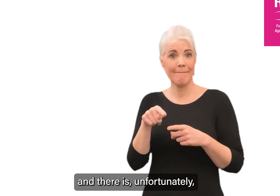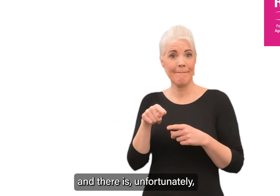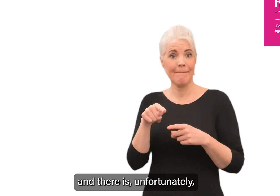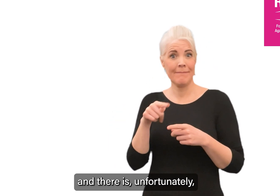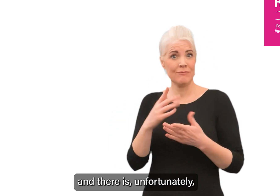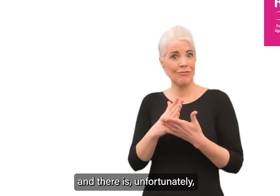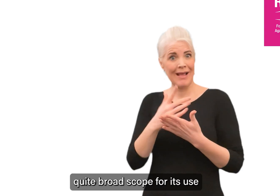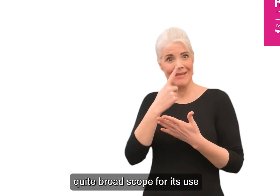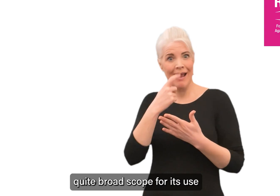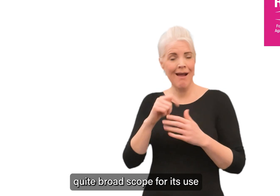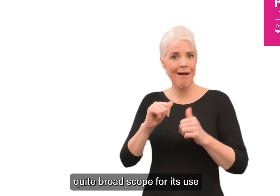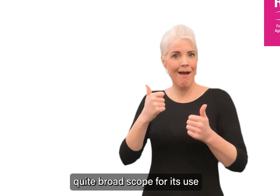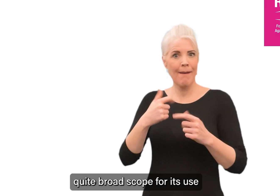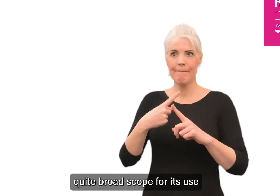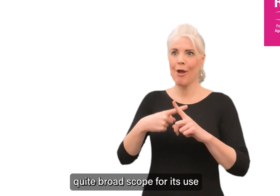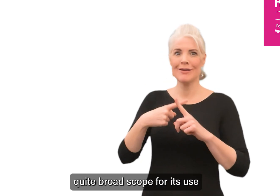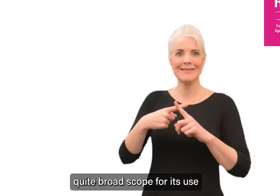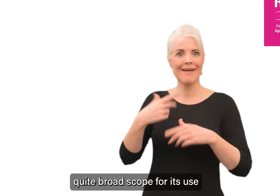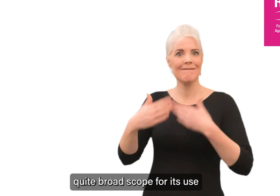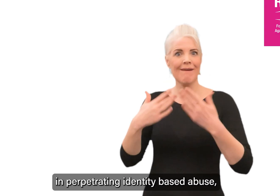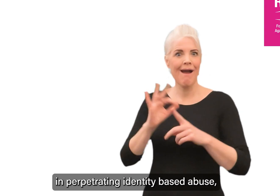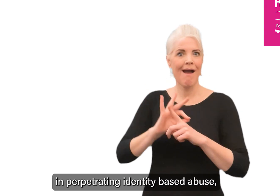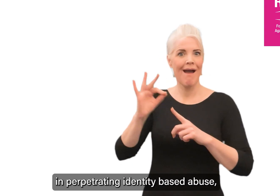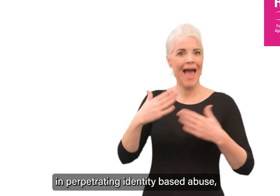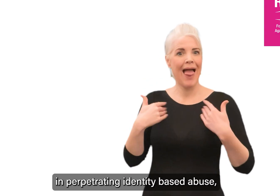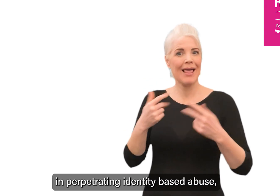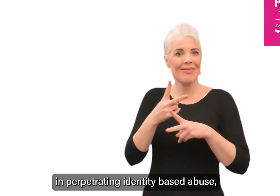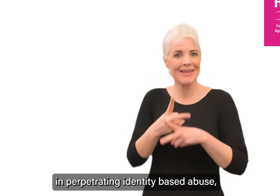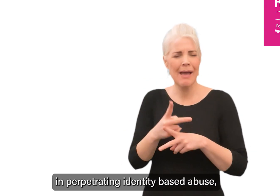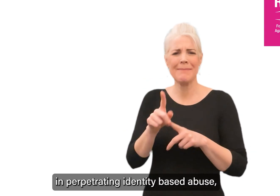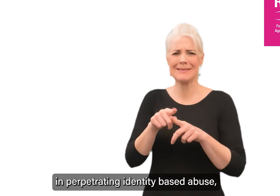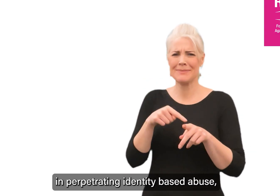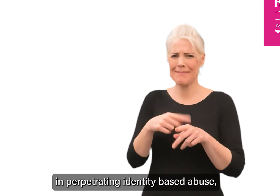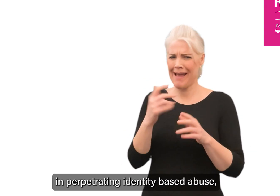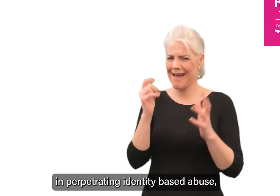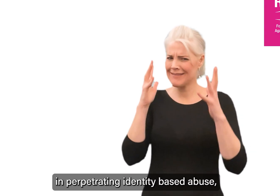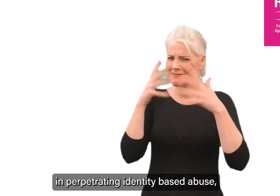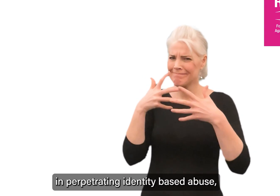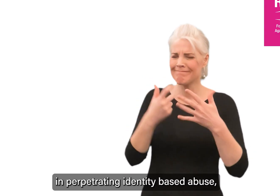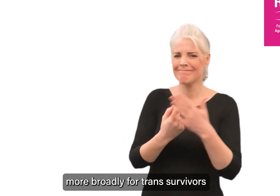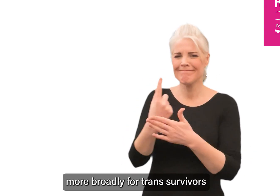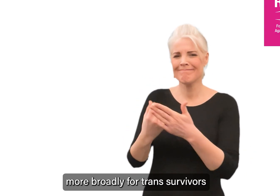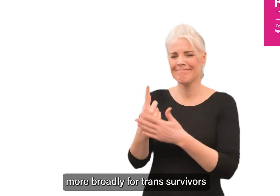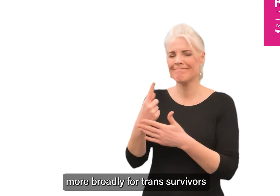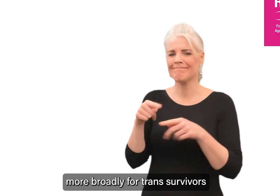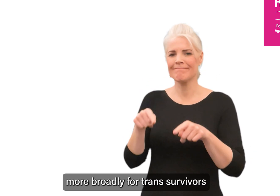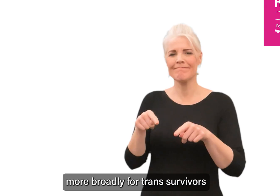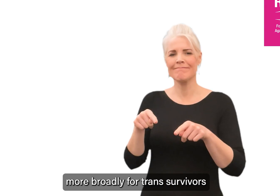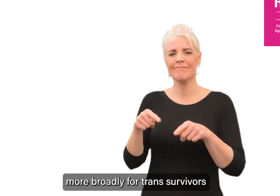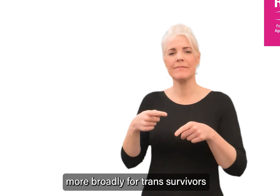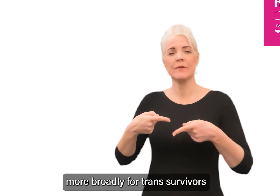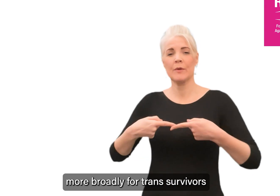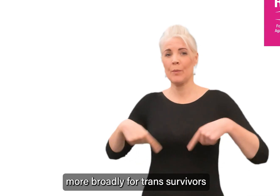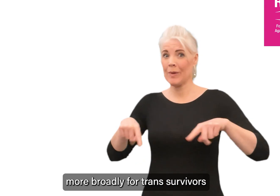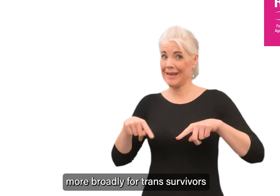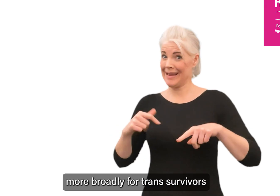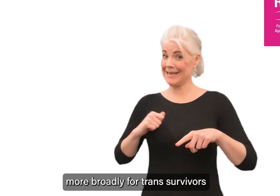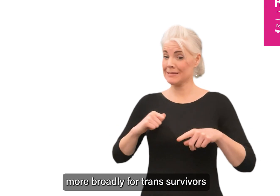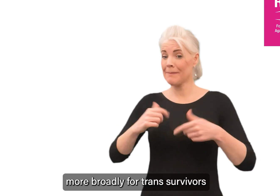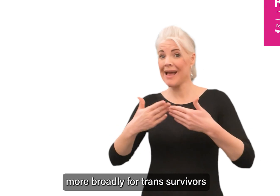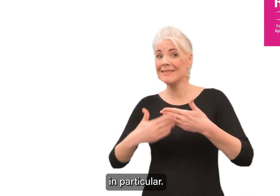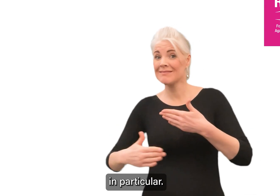And there is unfortunately quite broad scope for its use in perpetrating identity based abuse more broadly, for